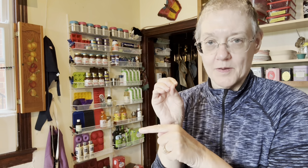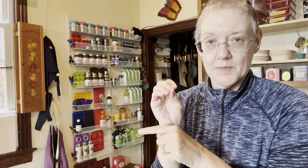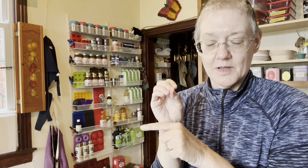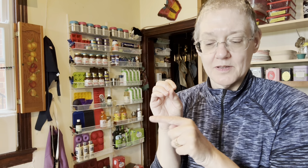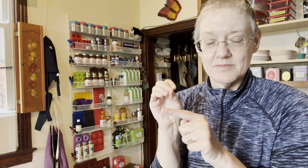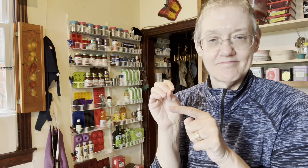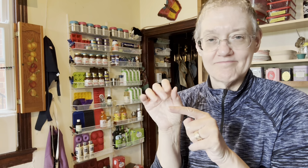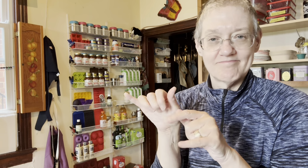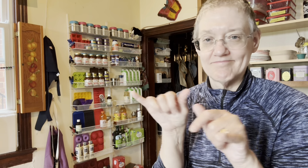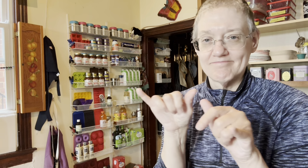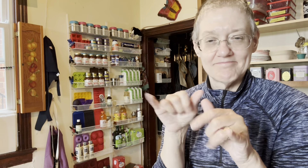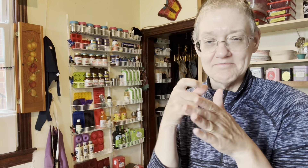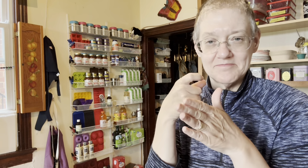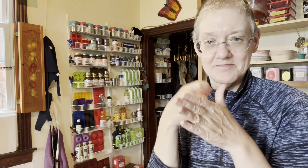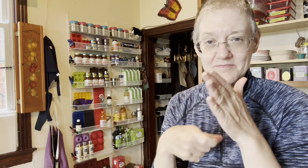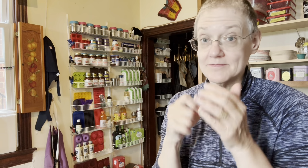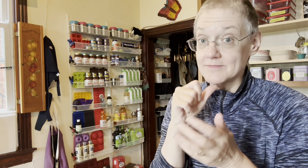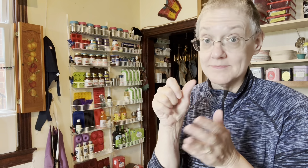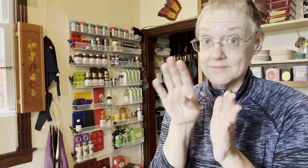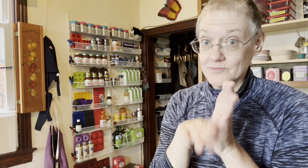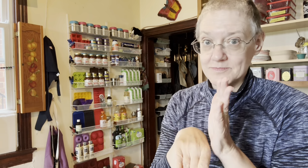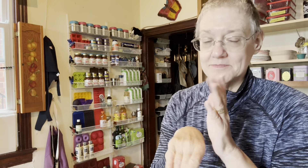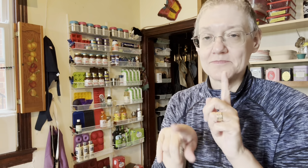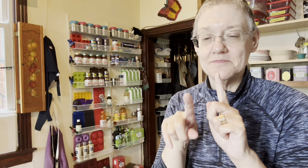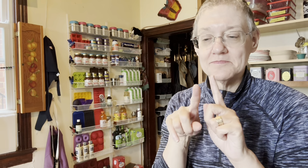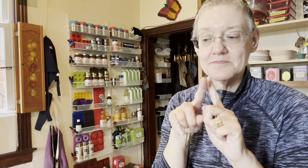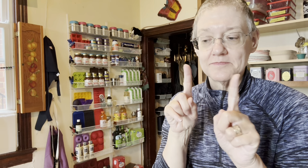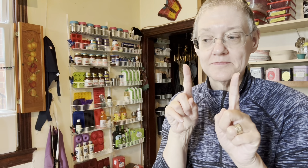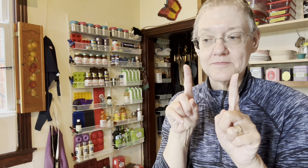for both sources. It's not cheap, though.